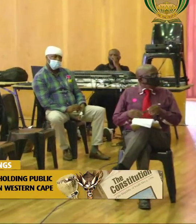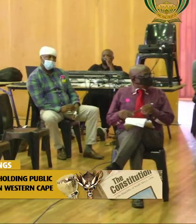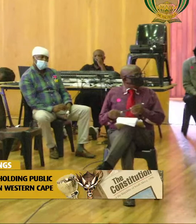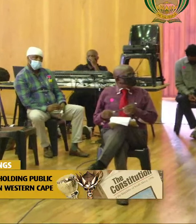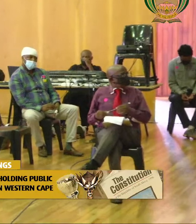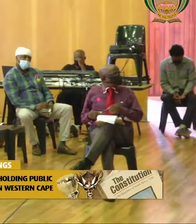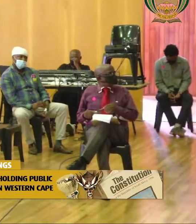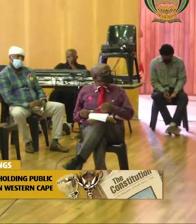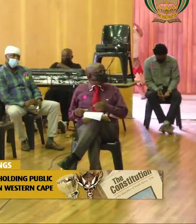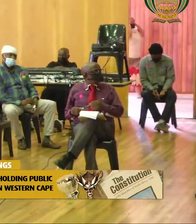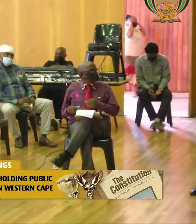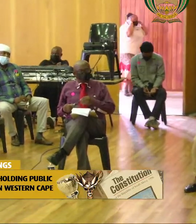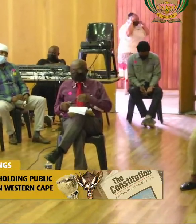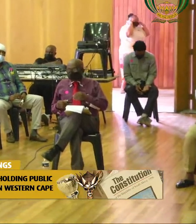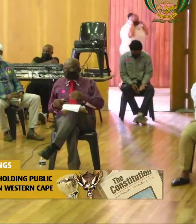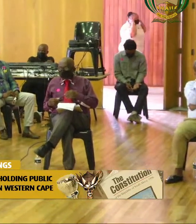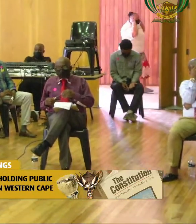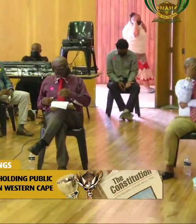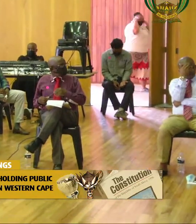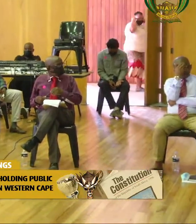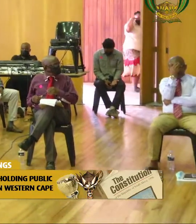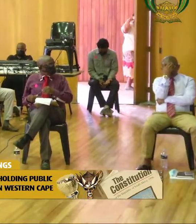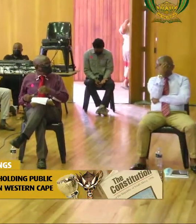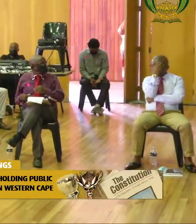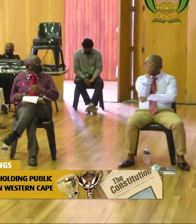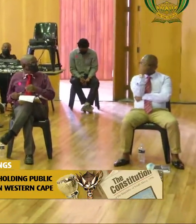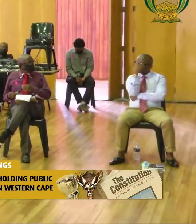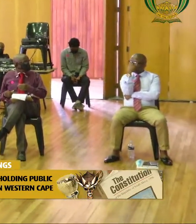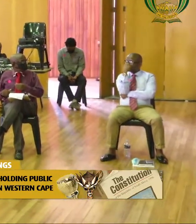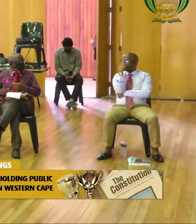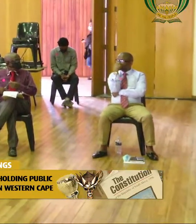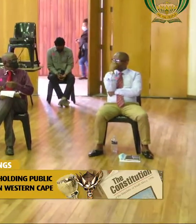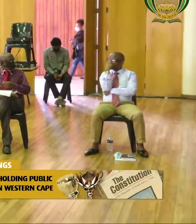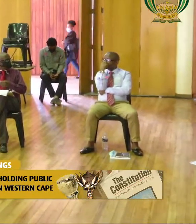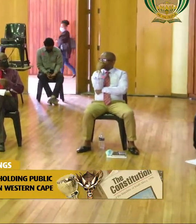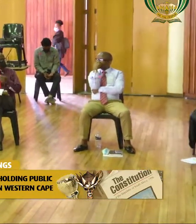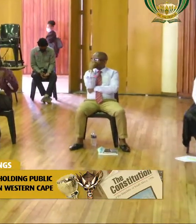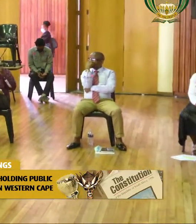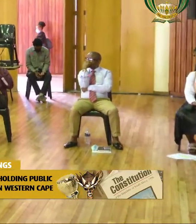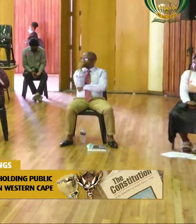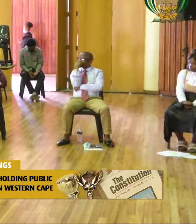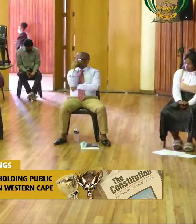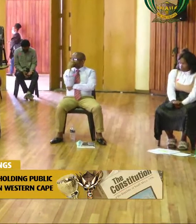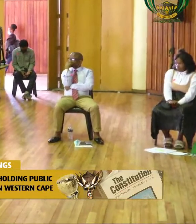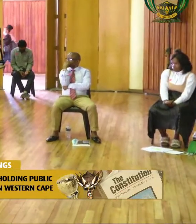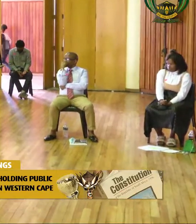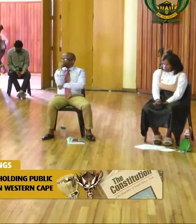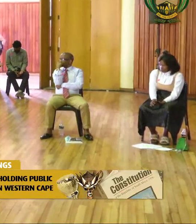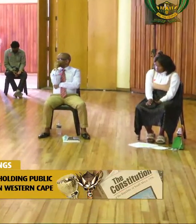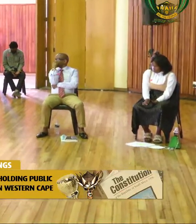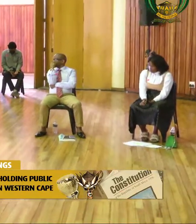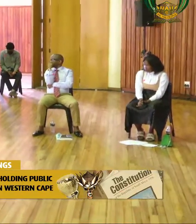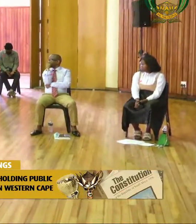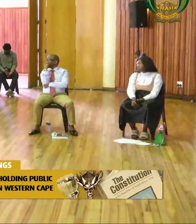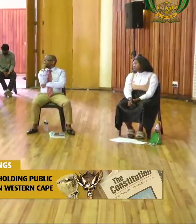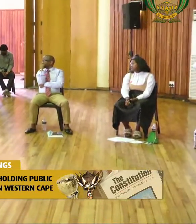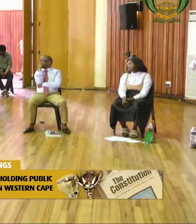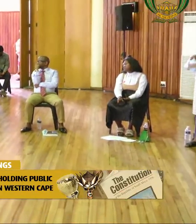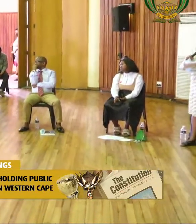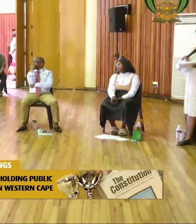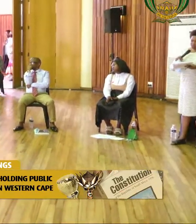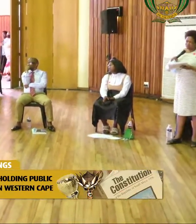have been saying the same thing if you were listening to most of the speakers. He says that we've already exhausted the